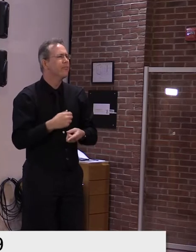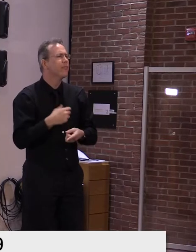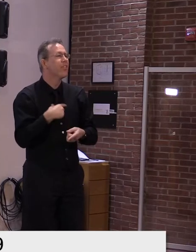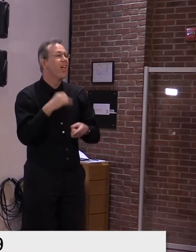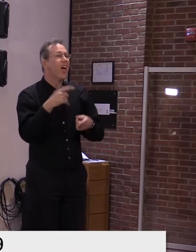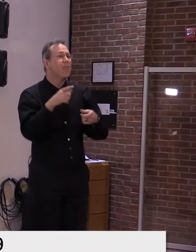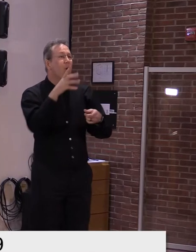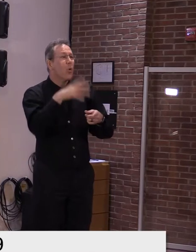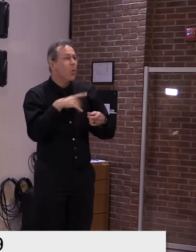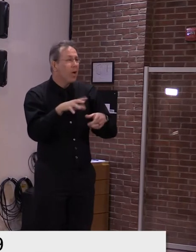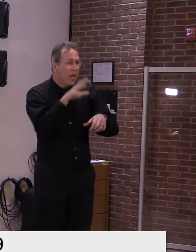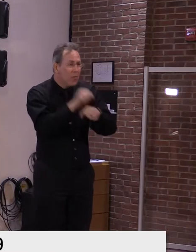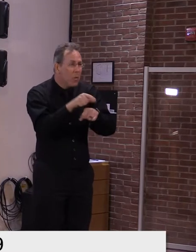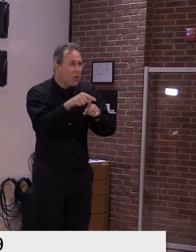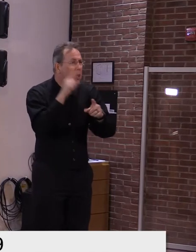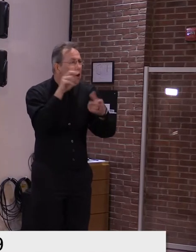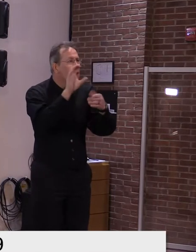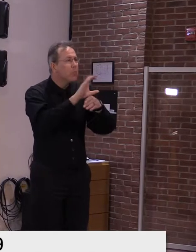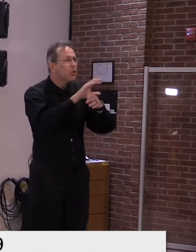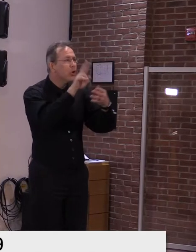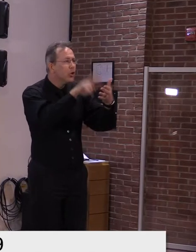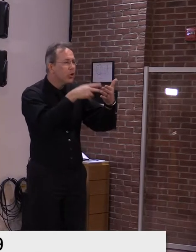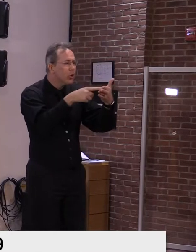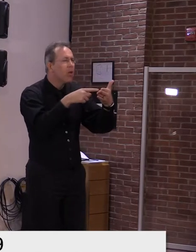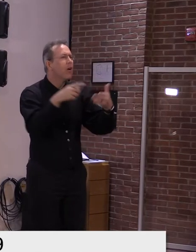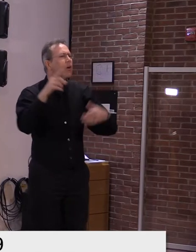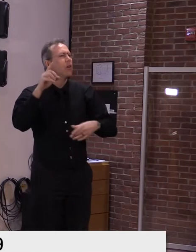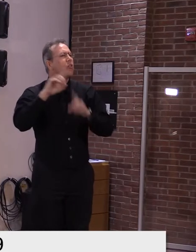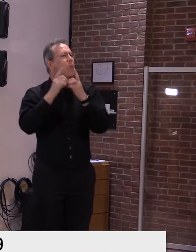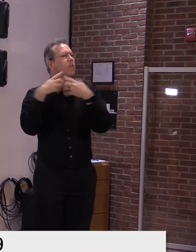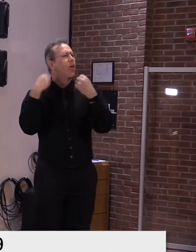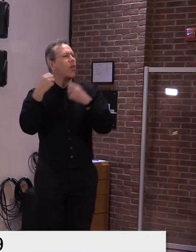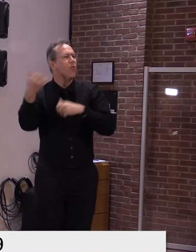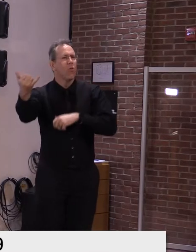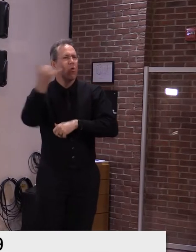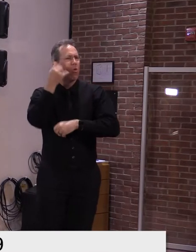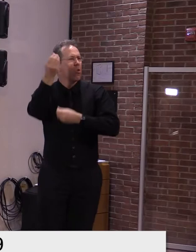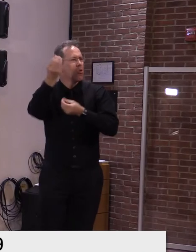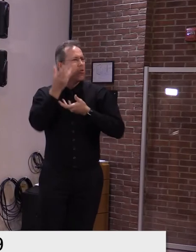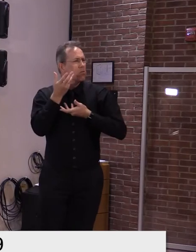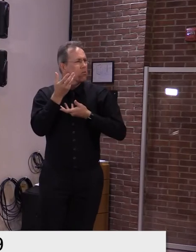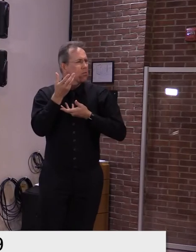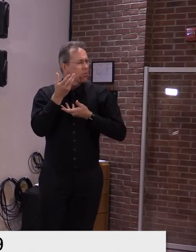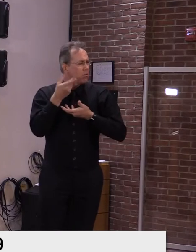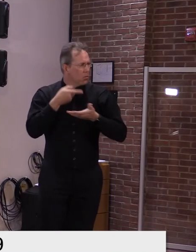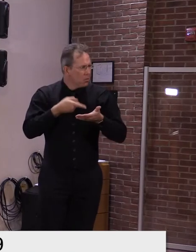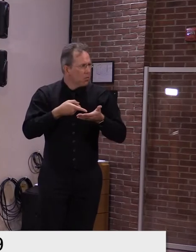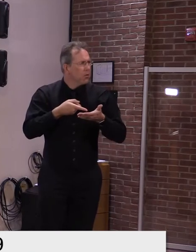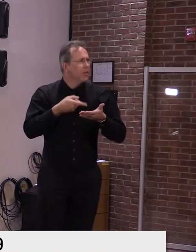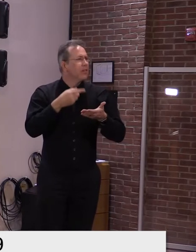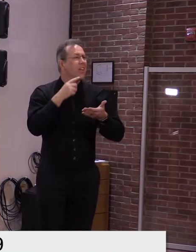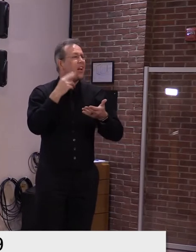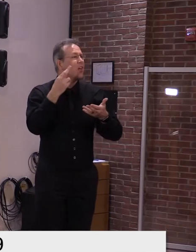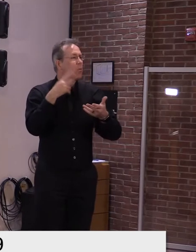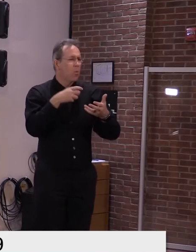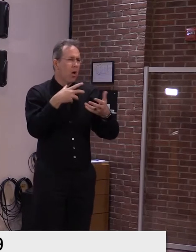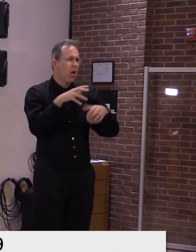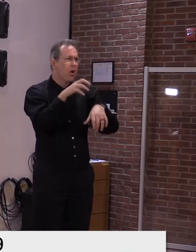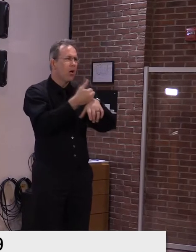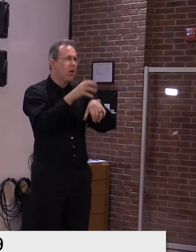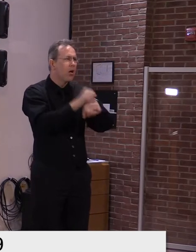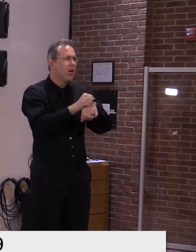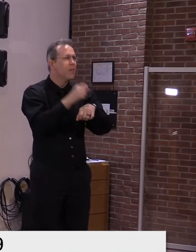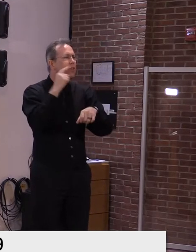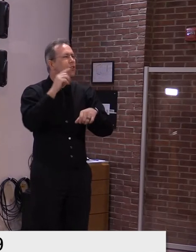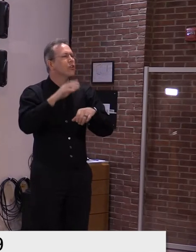department and they scheduled her. She asked for the soonest possible appointment because she's the caregiver for her 90-year-old mother. And she got